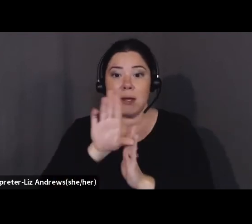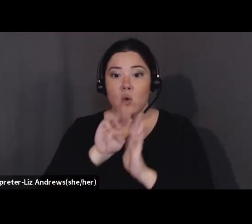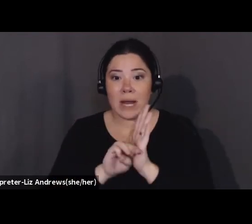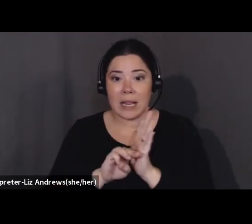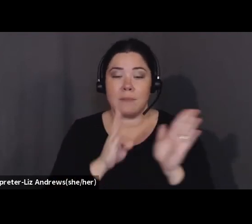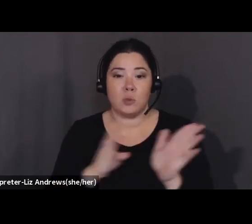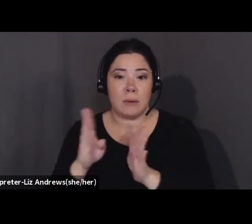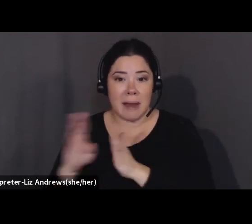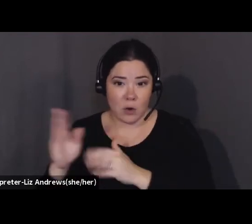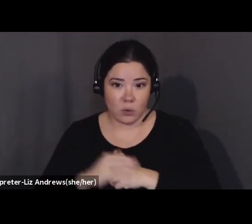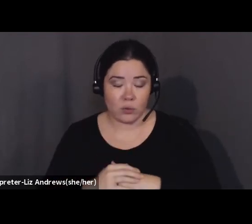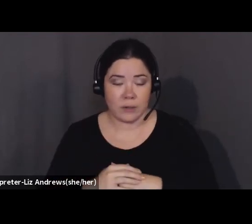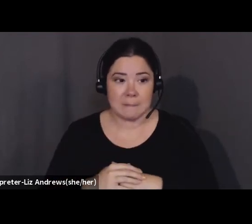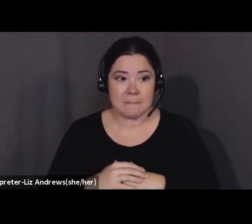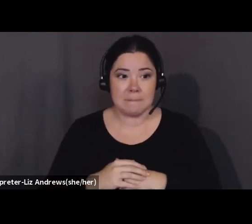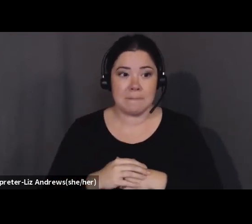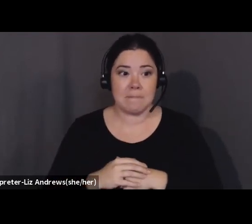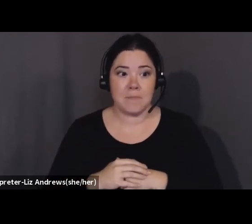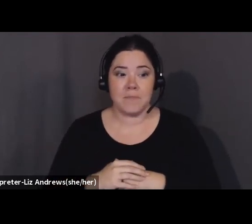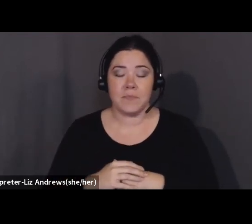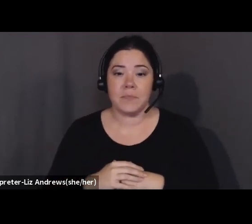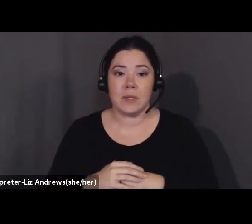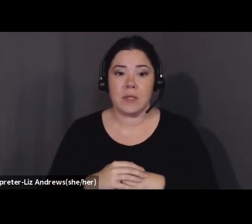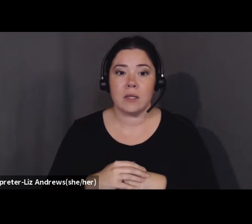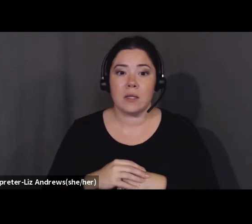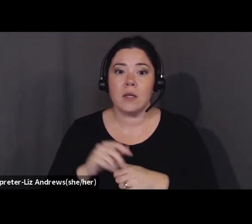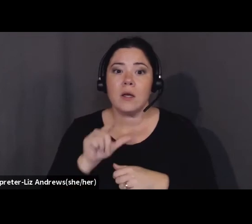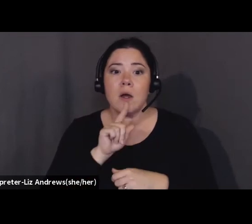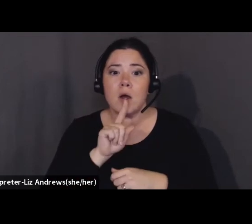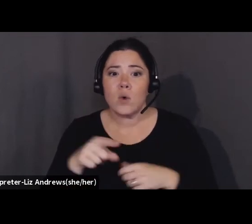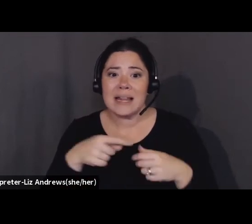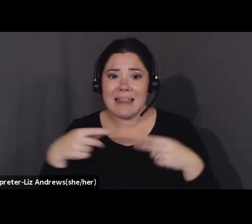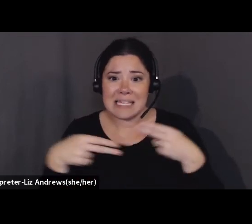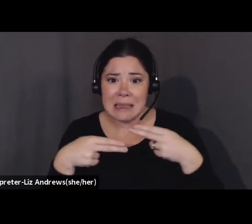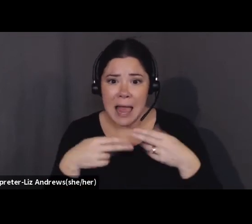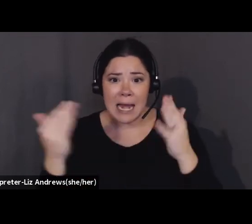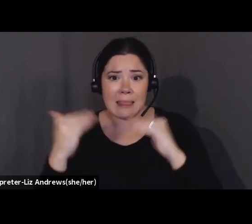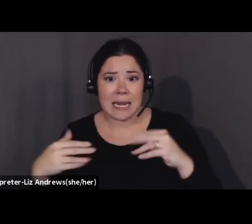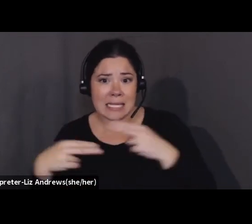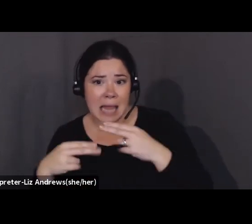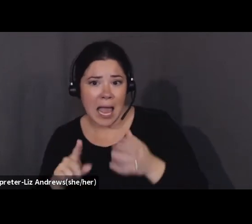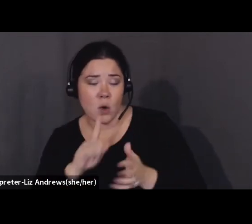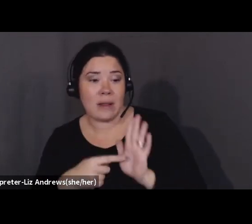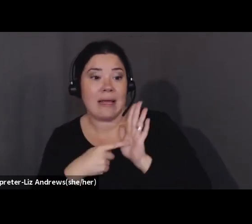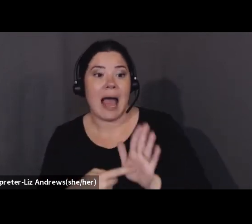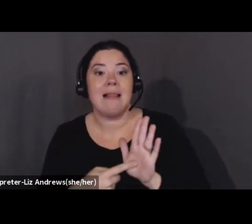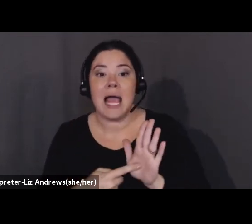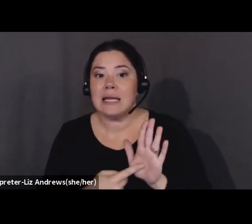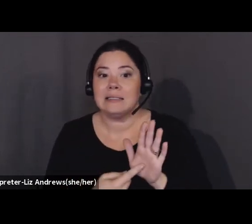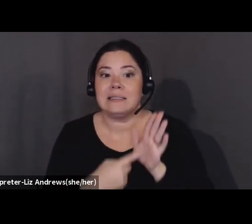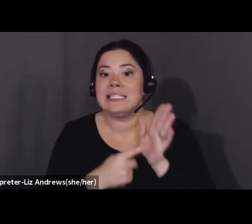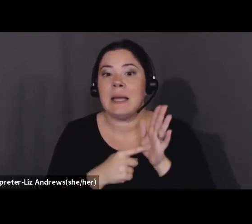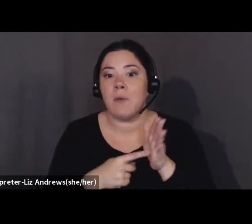right, we could go to the next slide. So really slides this slide and the next slide are just to highlight an example of what goals